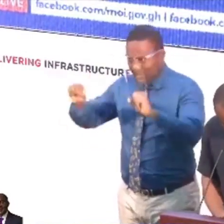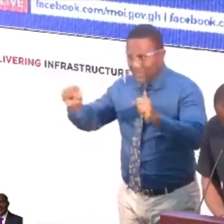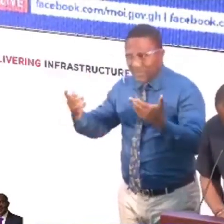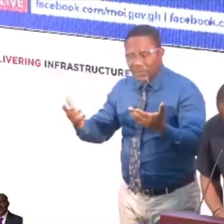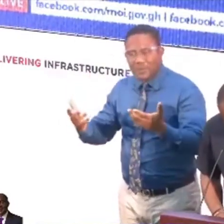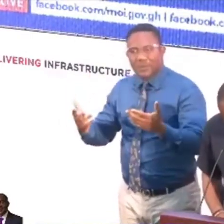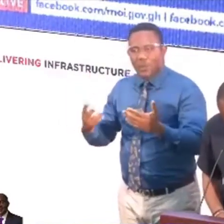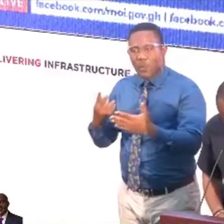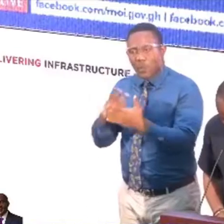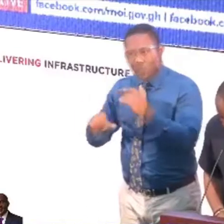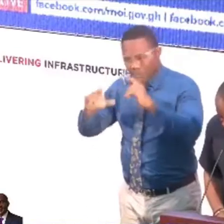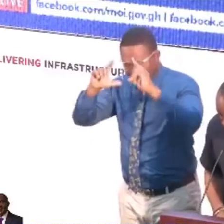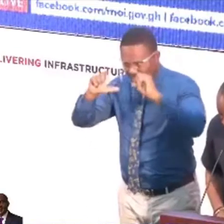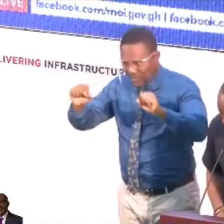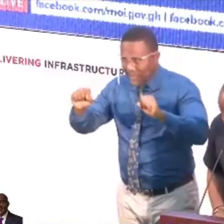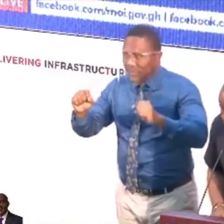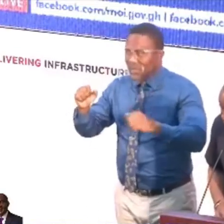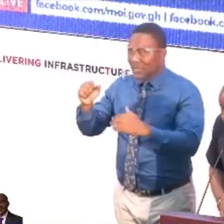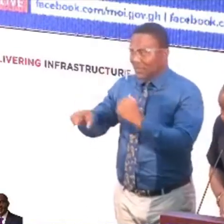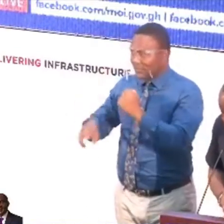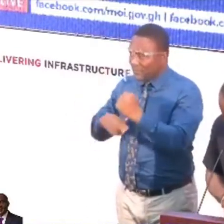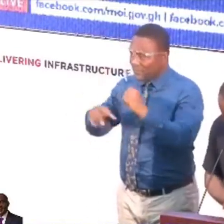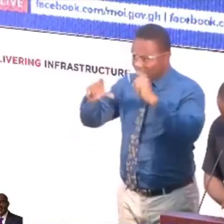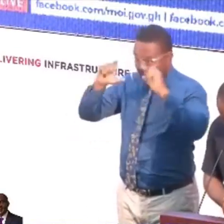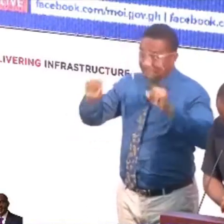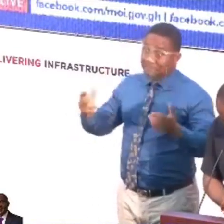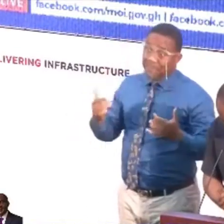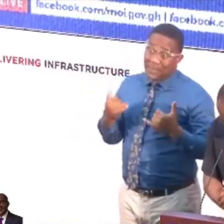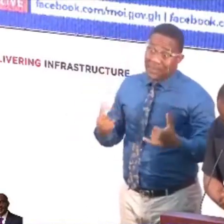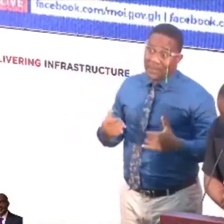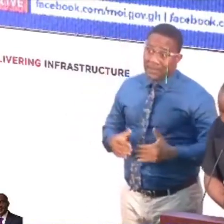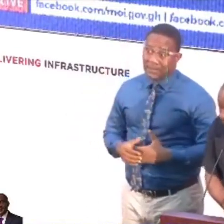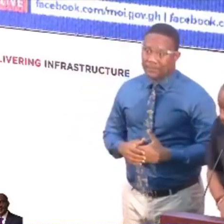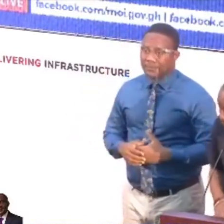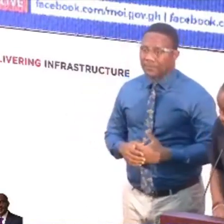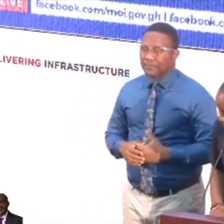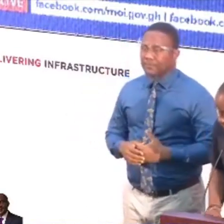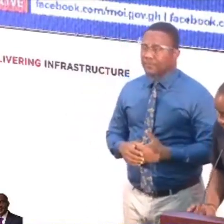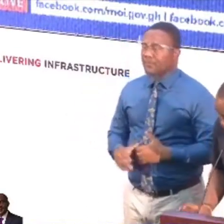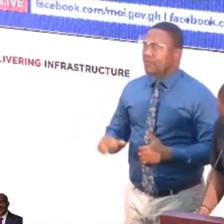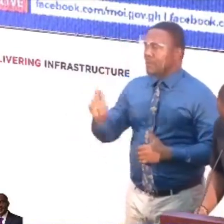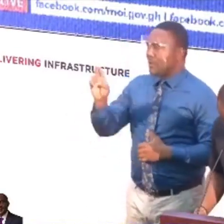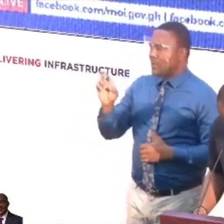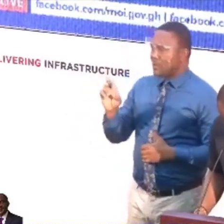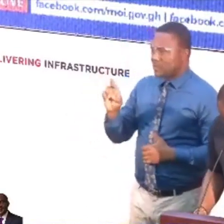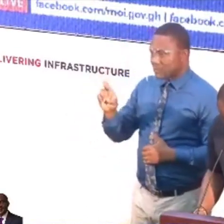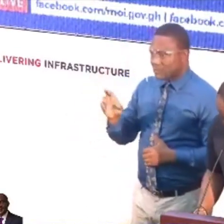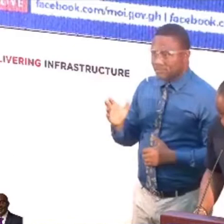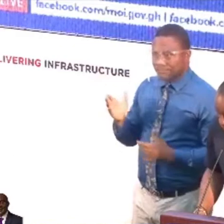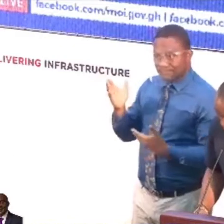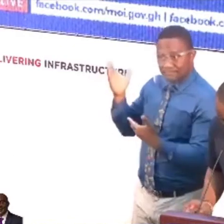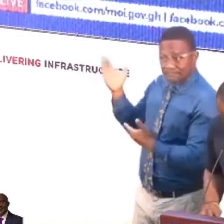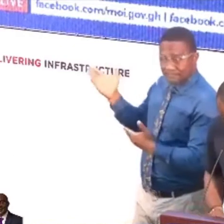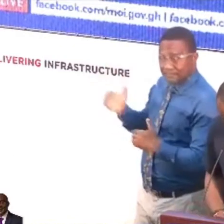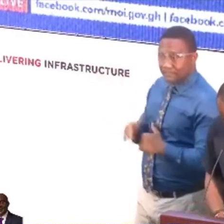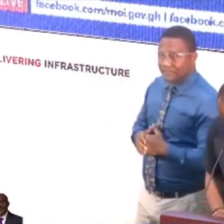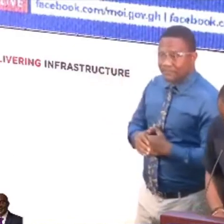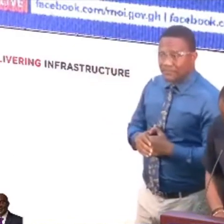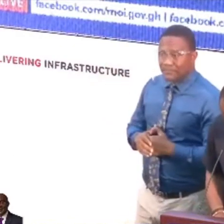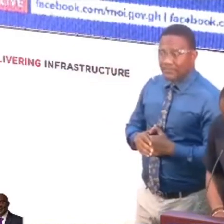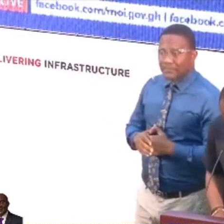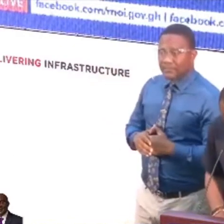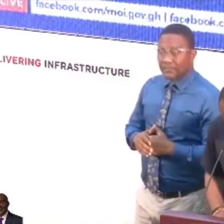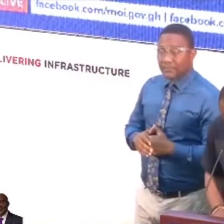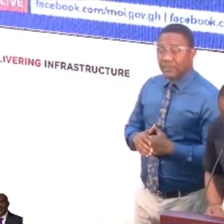president. And so we are proceeding to the Upper West region, the office of the regional